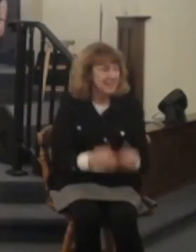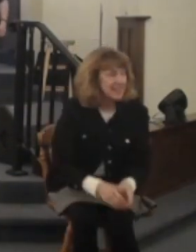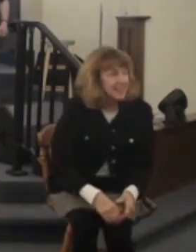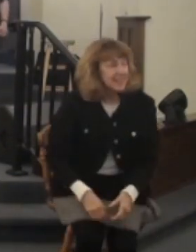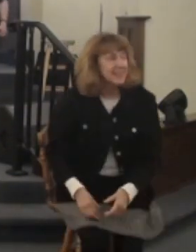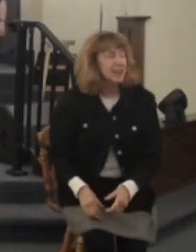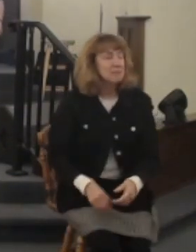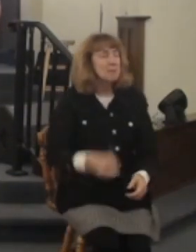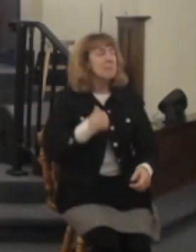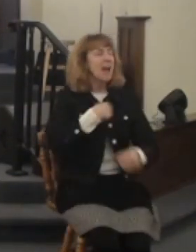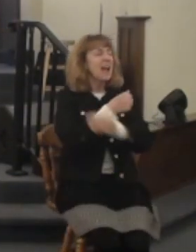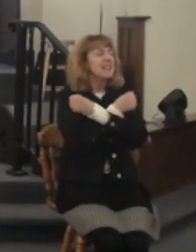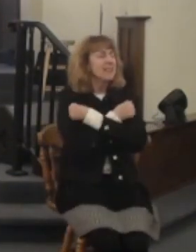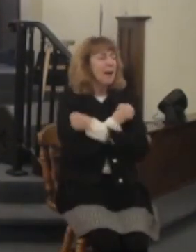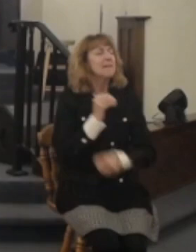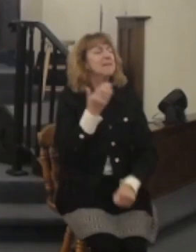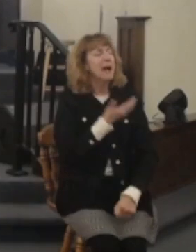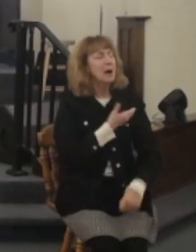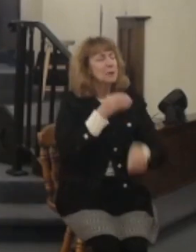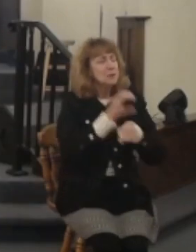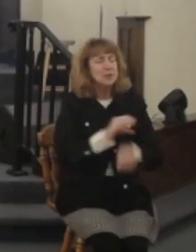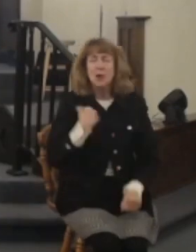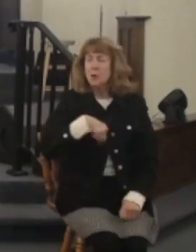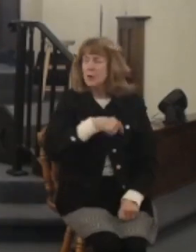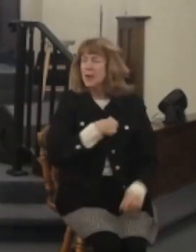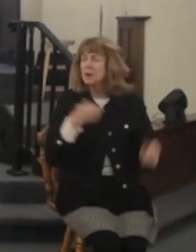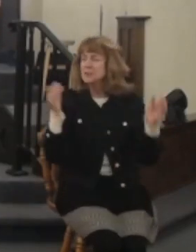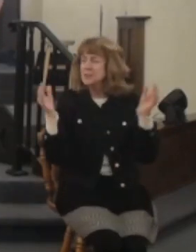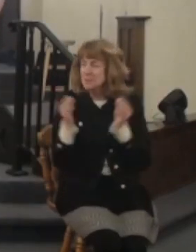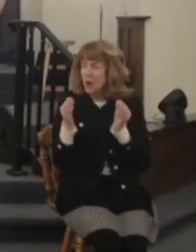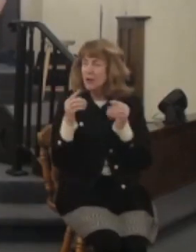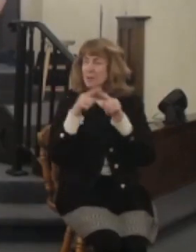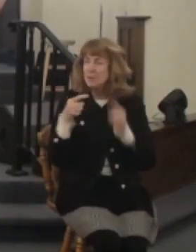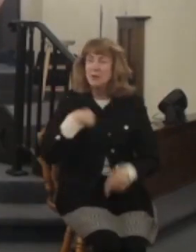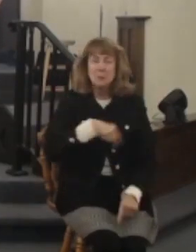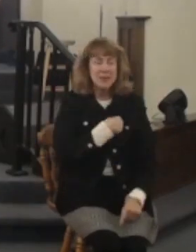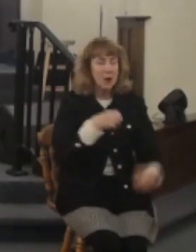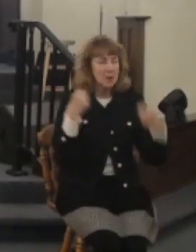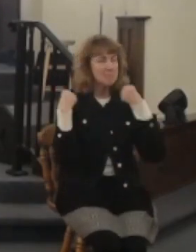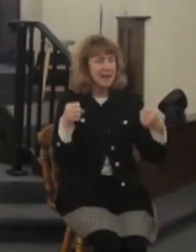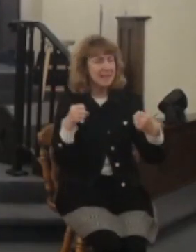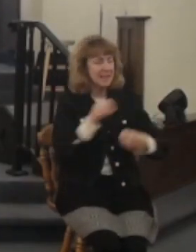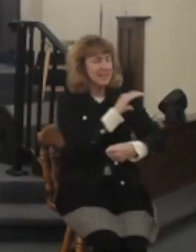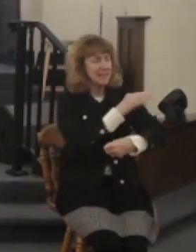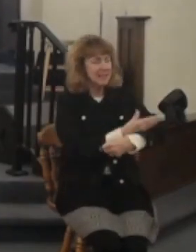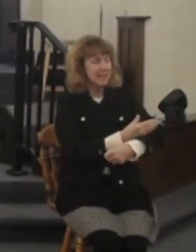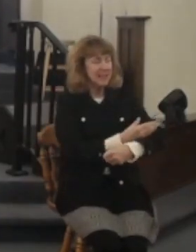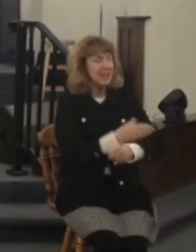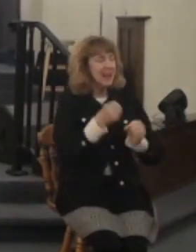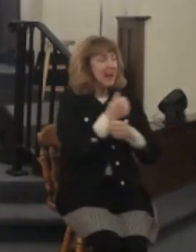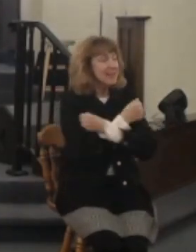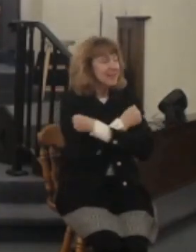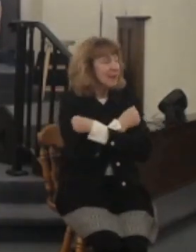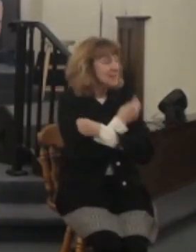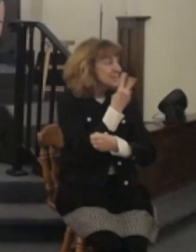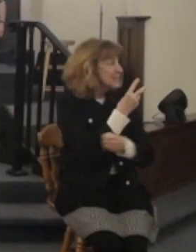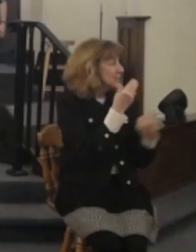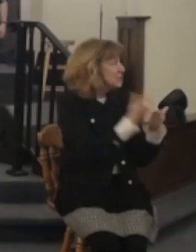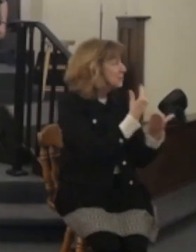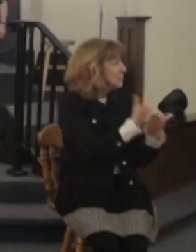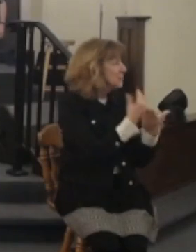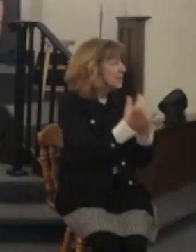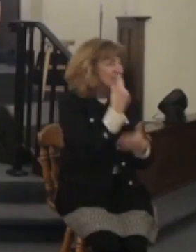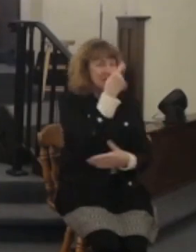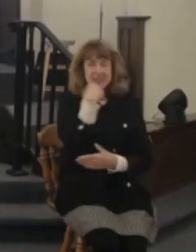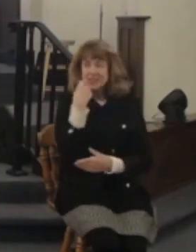Man, I love our church. We are small, but we are mighty. We are. I see some new faces, so welcome. And my name